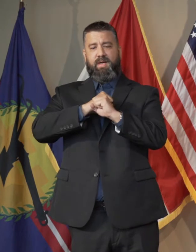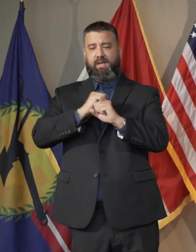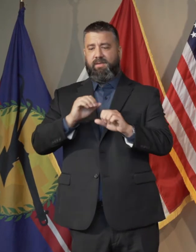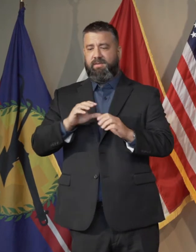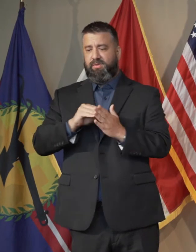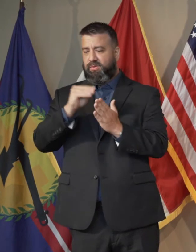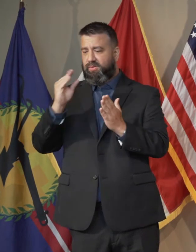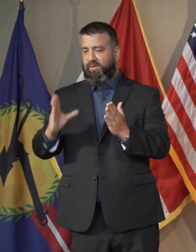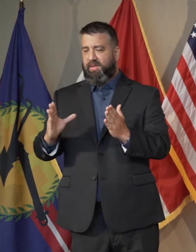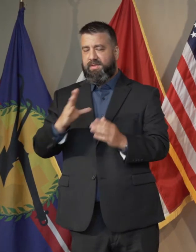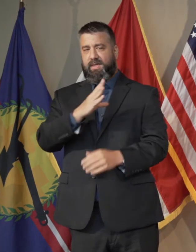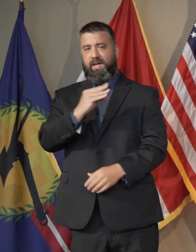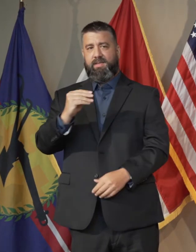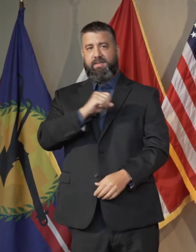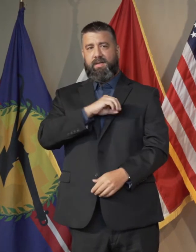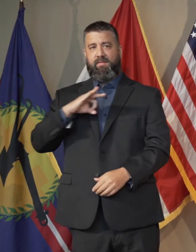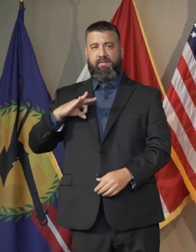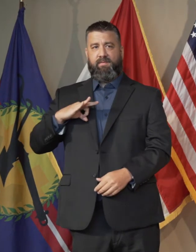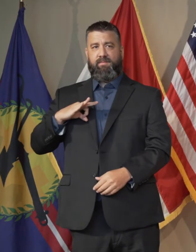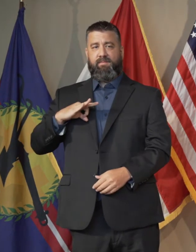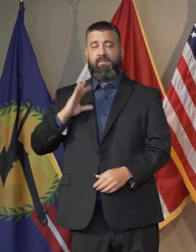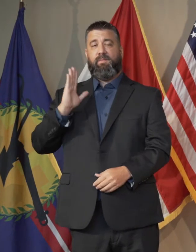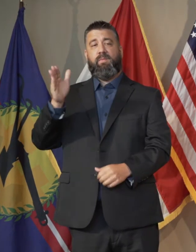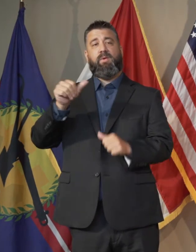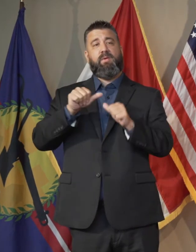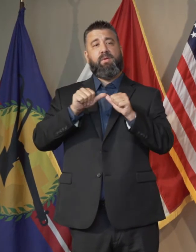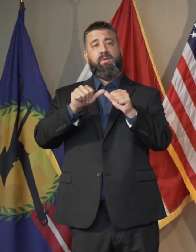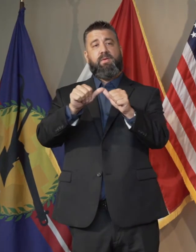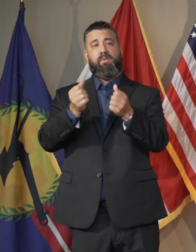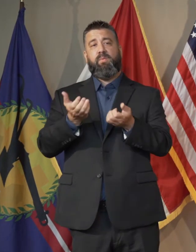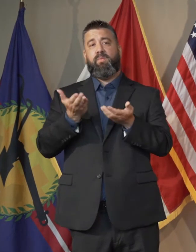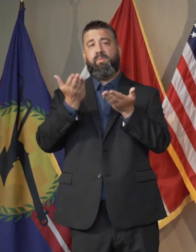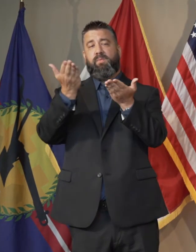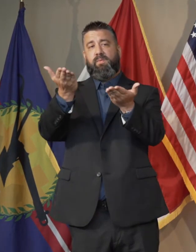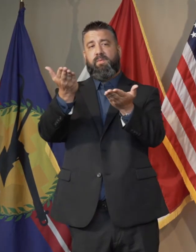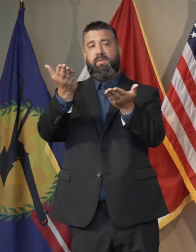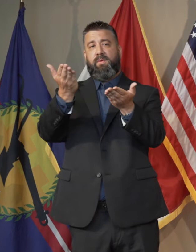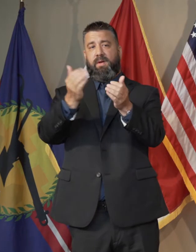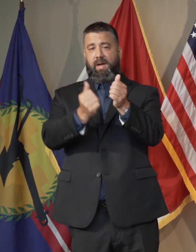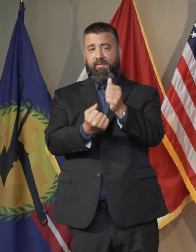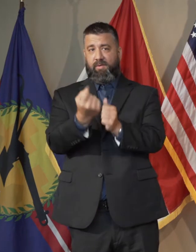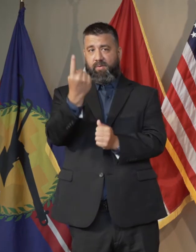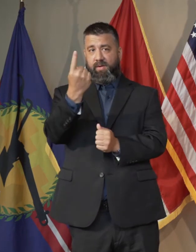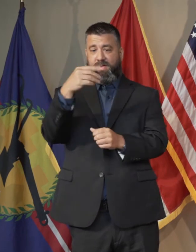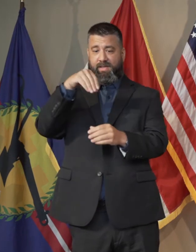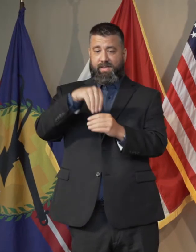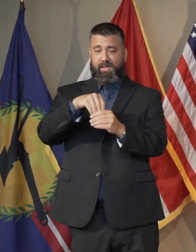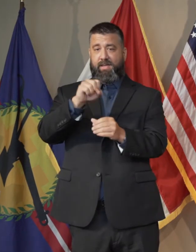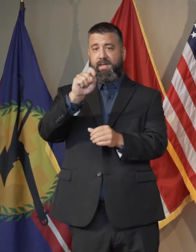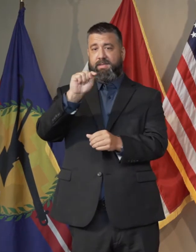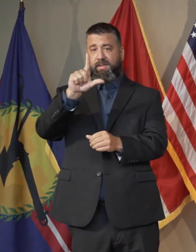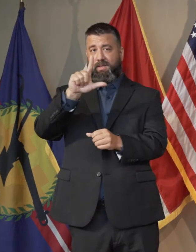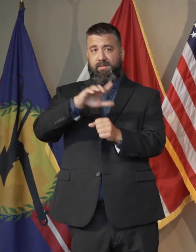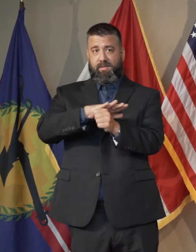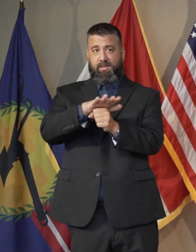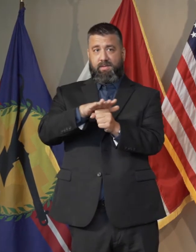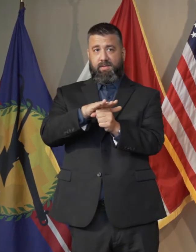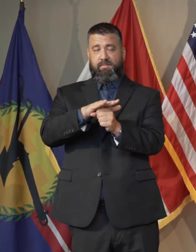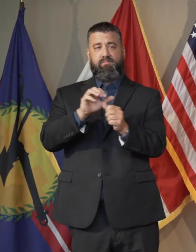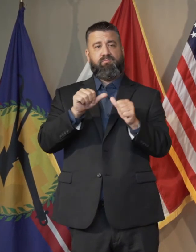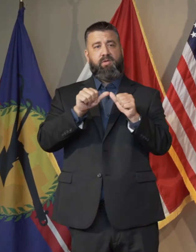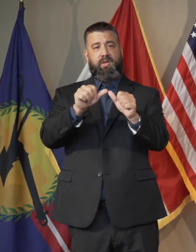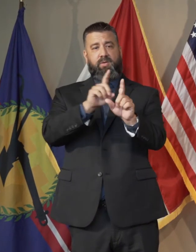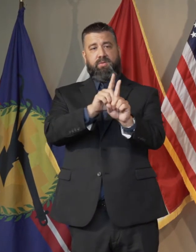these unprecedented times. We continue to recommend that everyone in St. Louis County continue to maintain